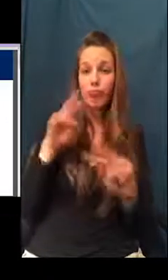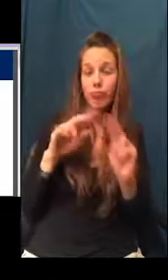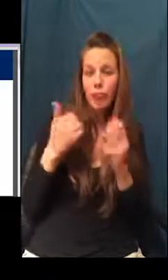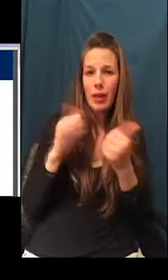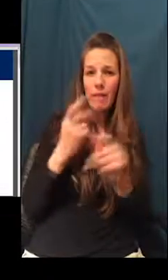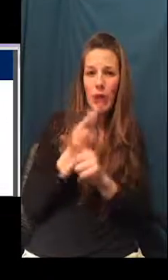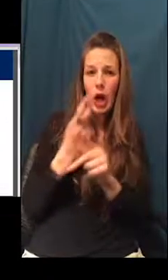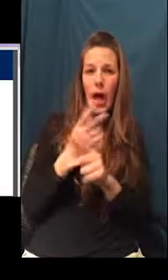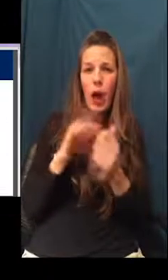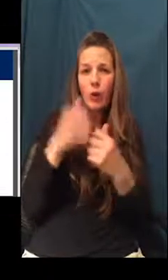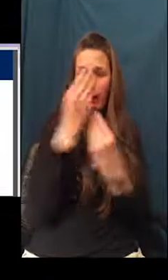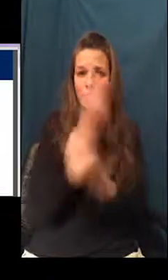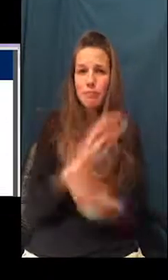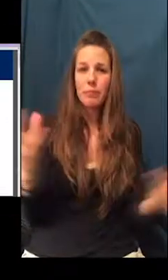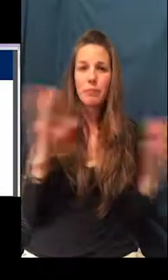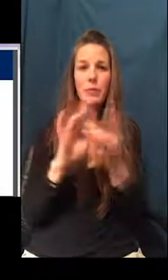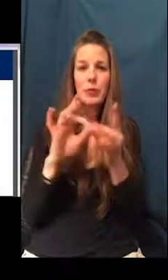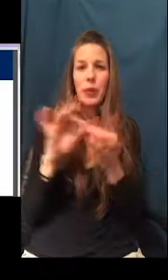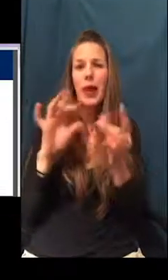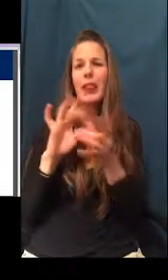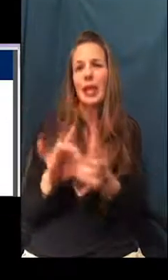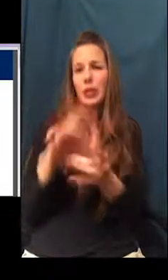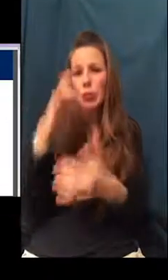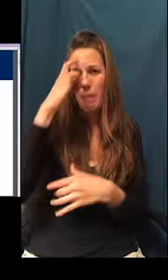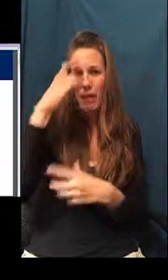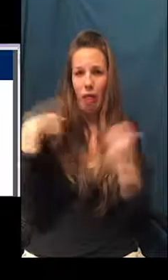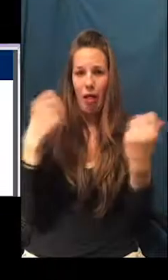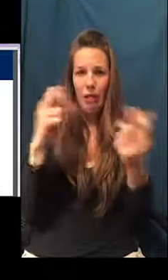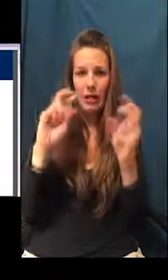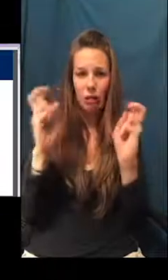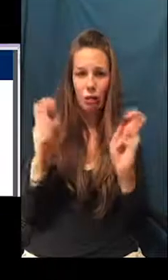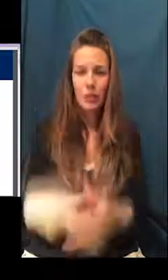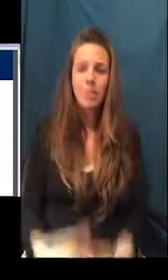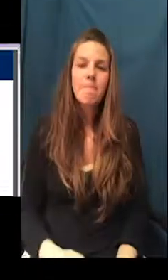can get messages out to the community regarding mental health issues.